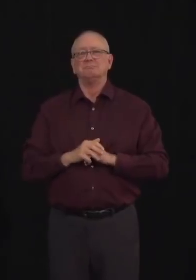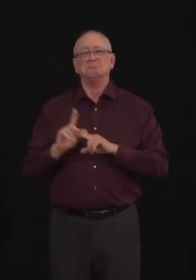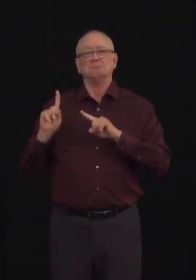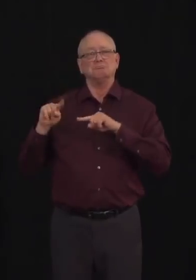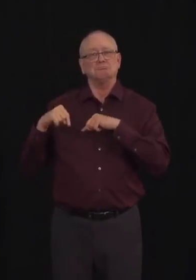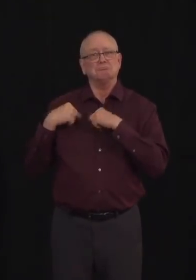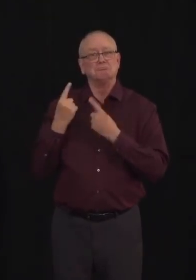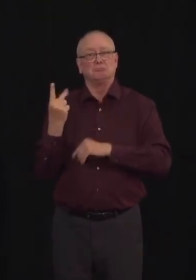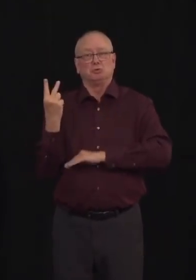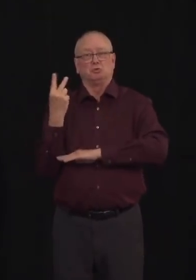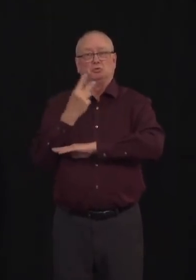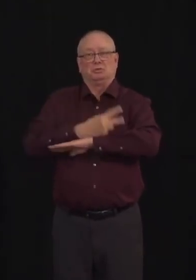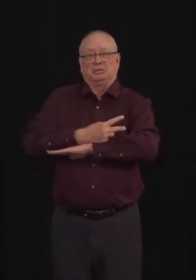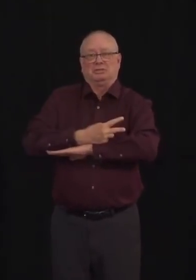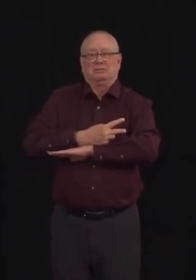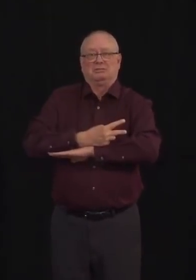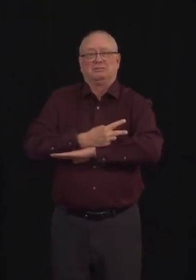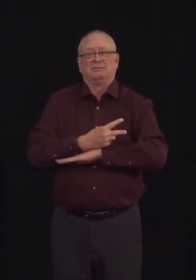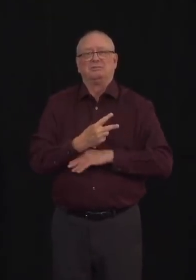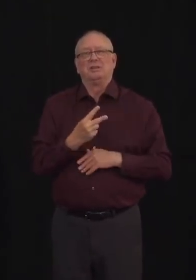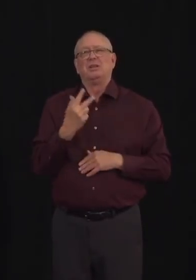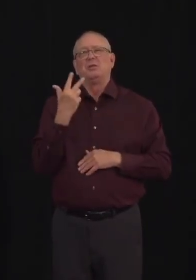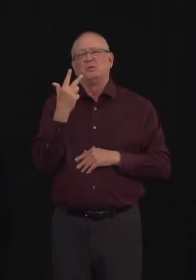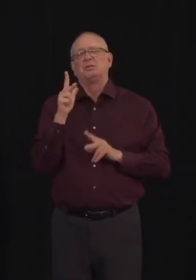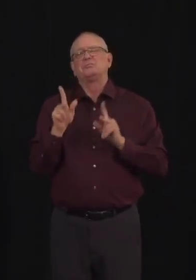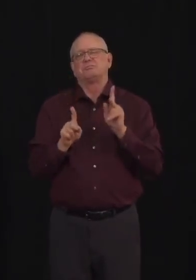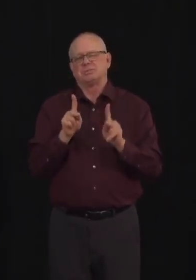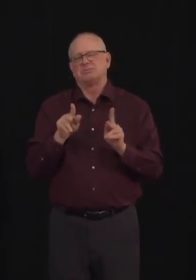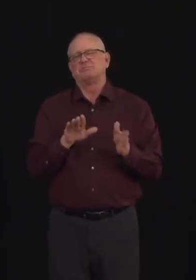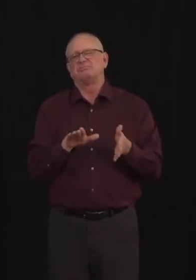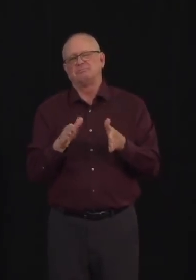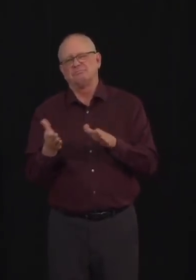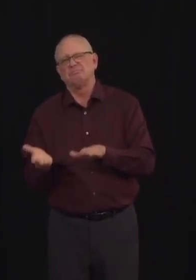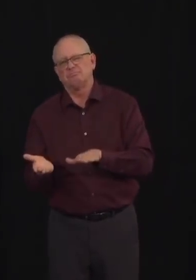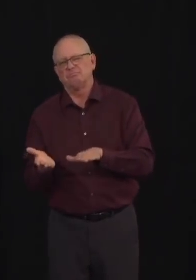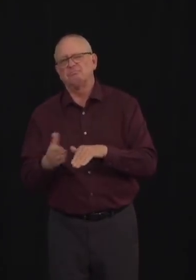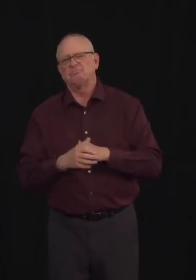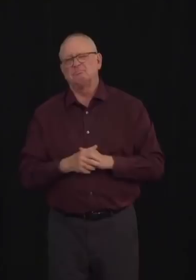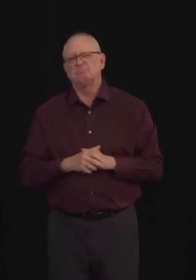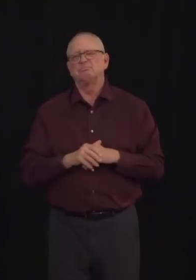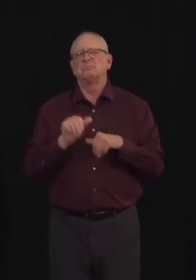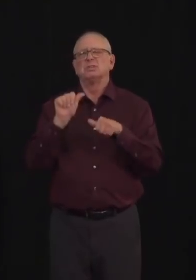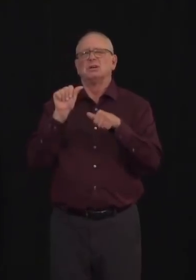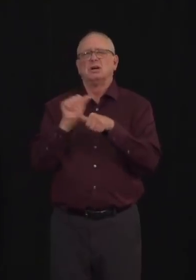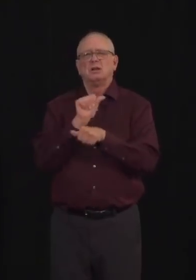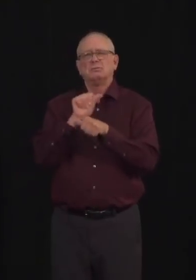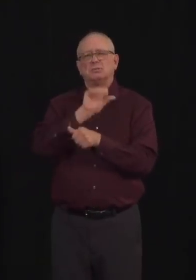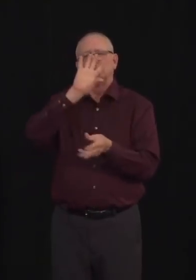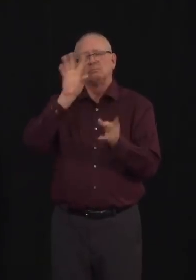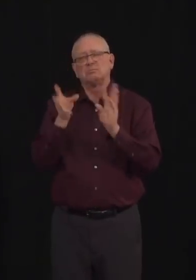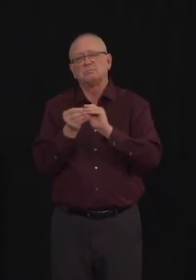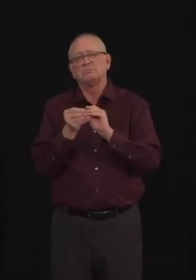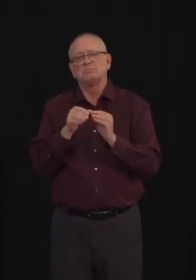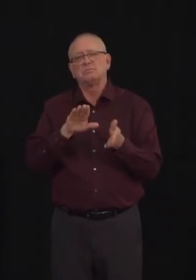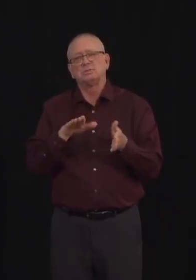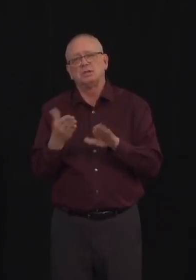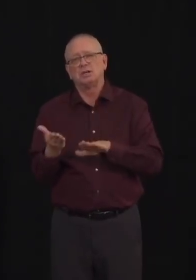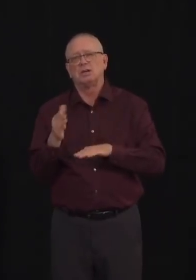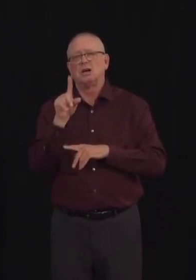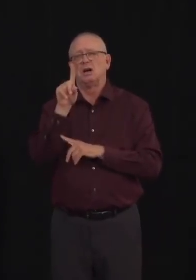also confirmed 3 additional deaths in the province. This brings the total number of lives lost to